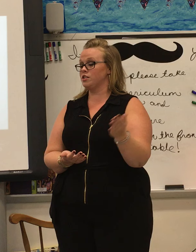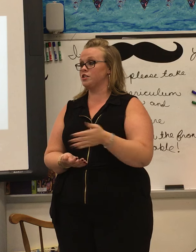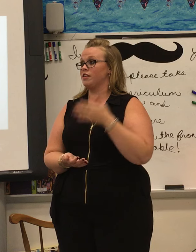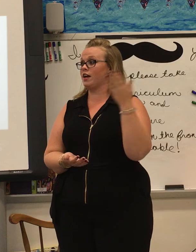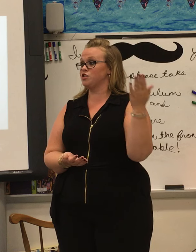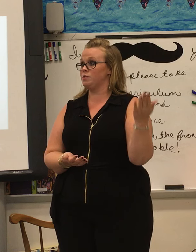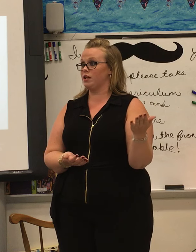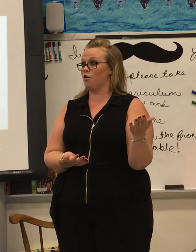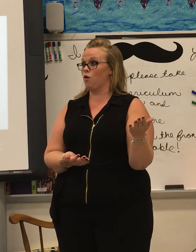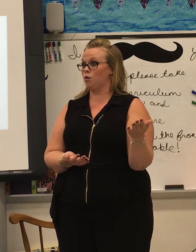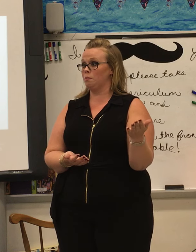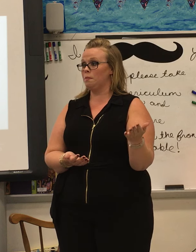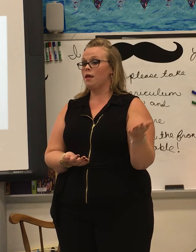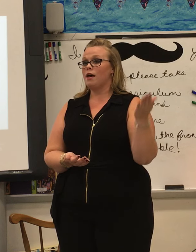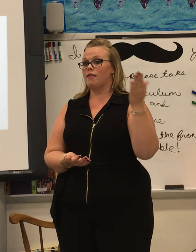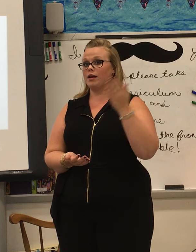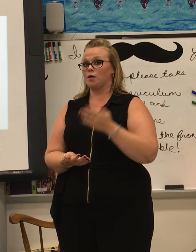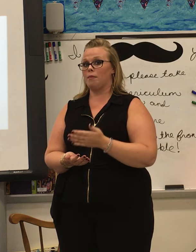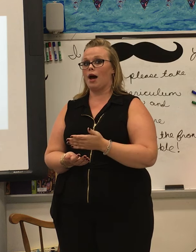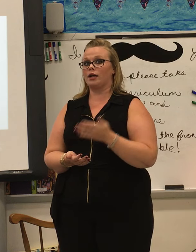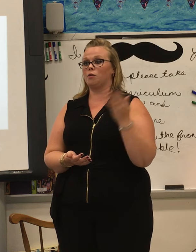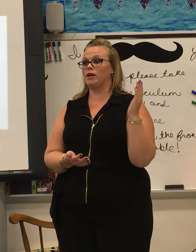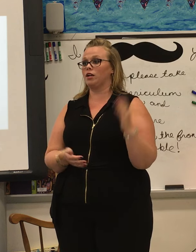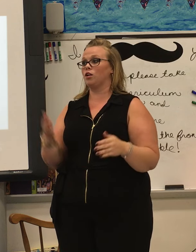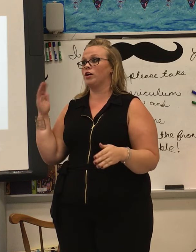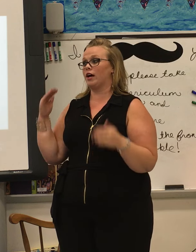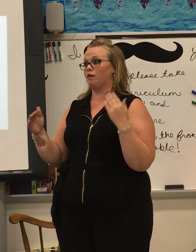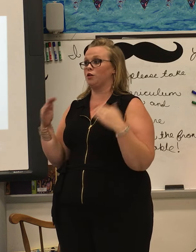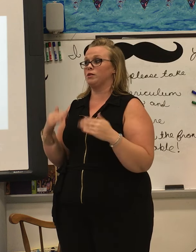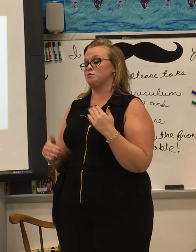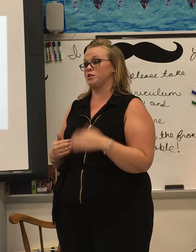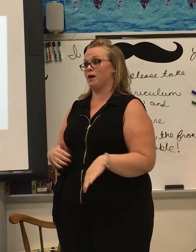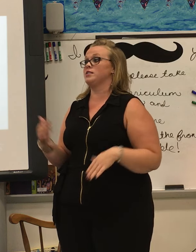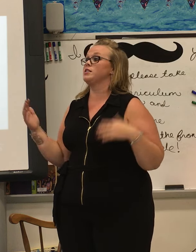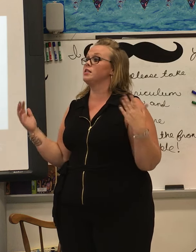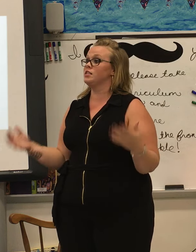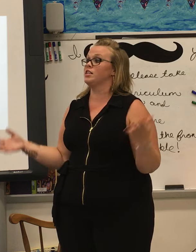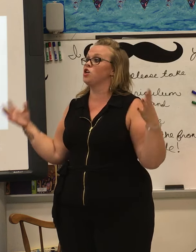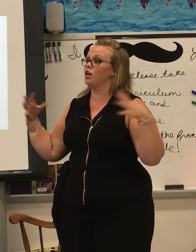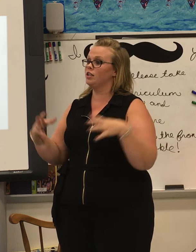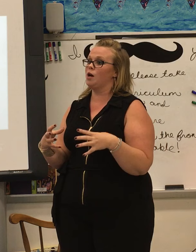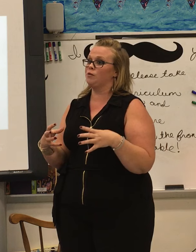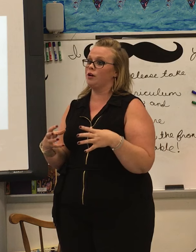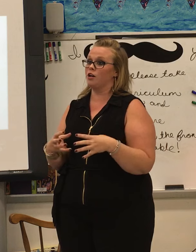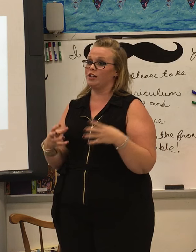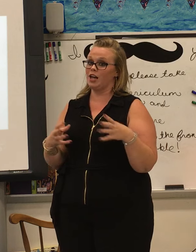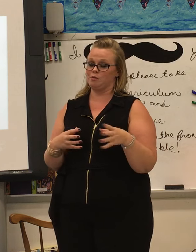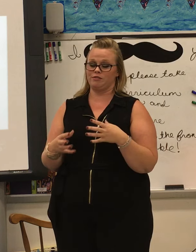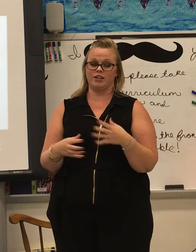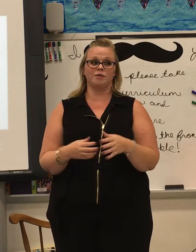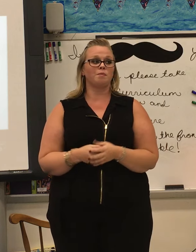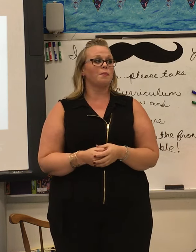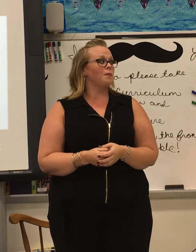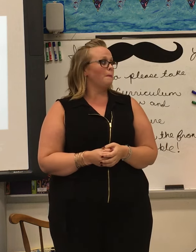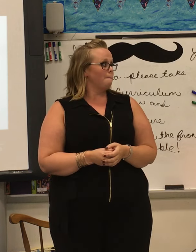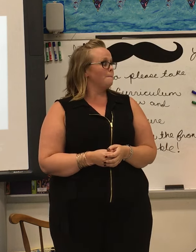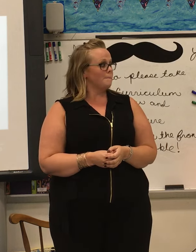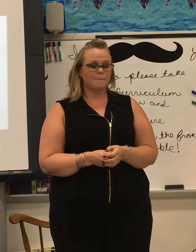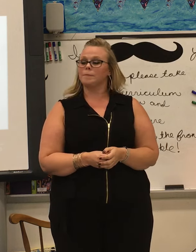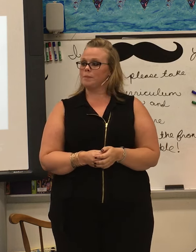the challenge, and then that should be done at home, and then come back and we can look at everyone's responses and then talk collaboratively.